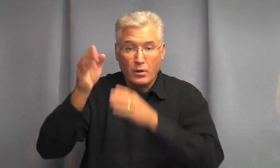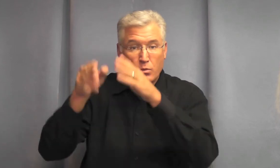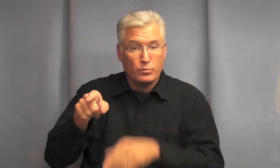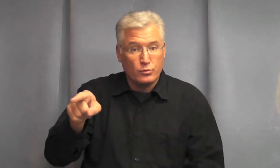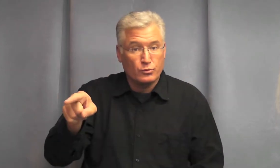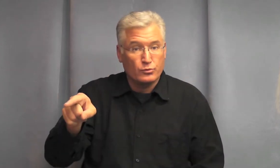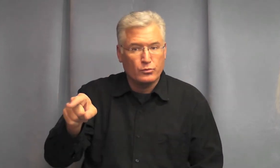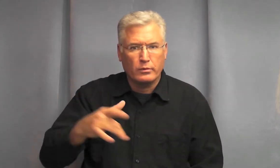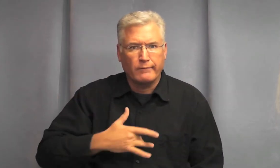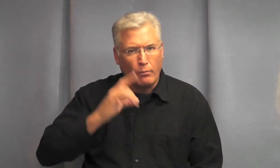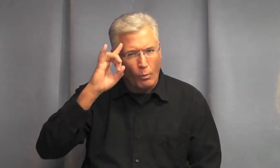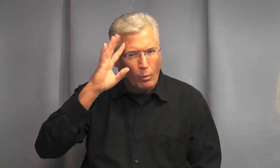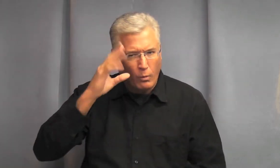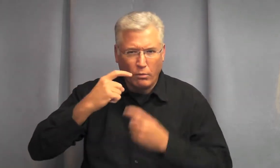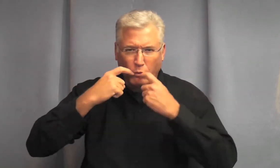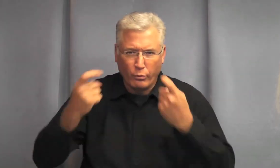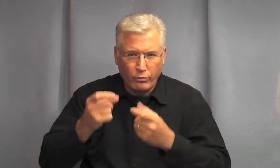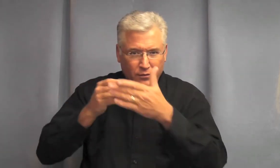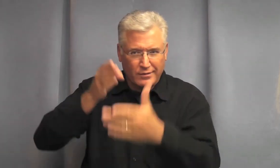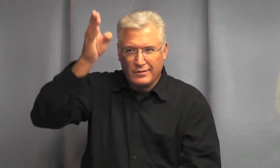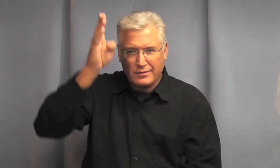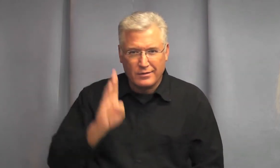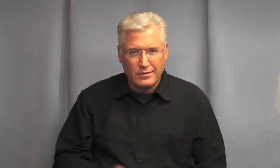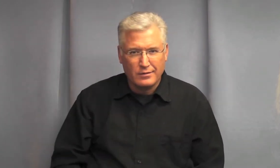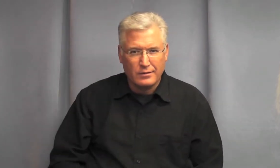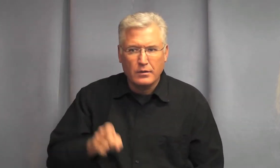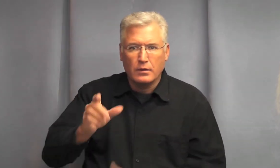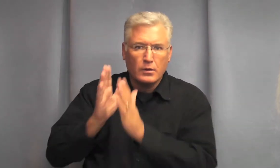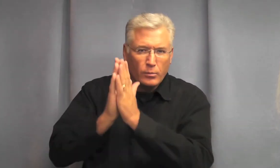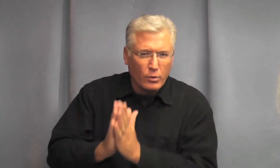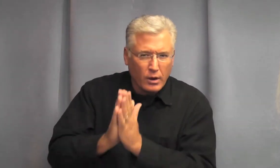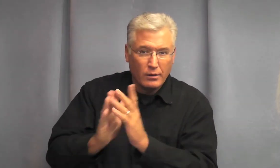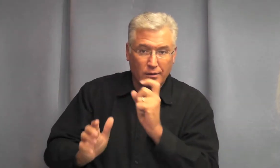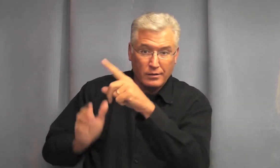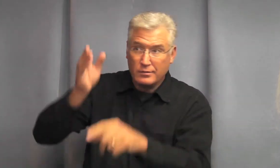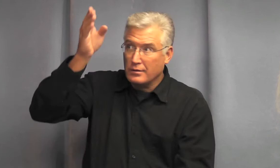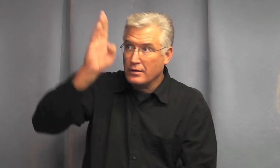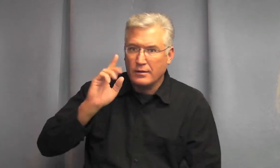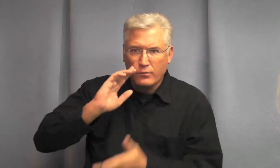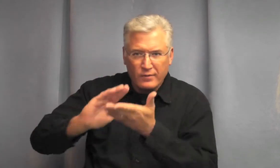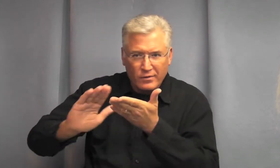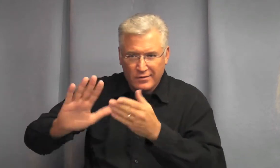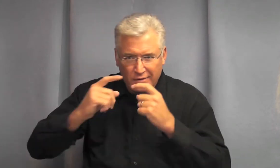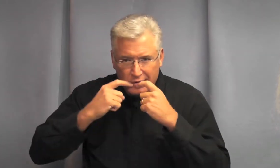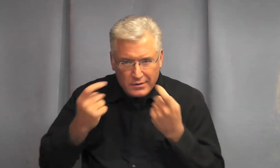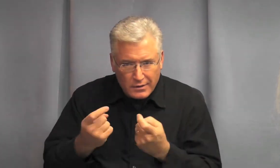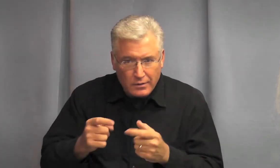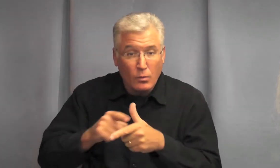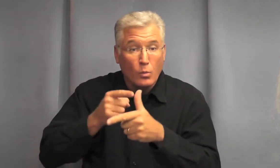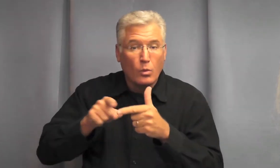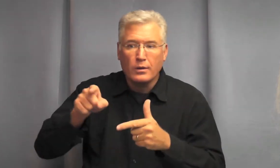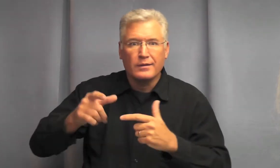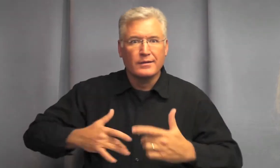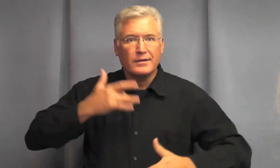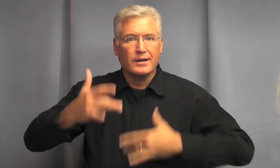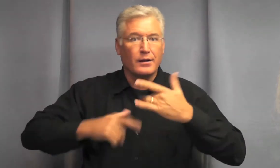helpful. And the second person, he's knows he's a terrible sinner before God, and he prays for God, asking forgiveness